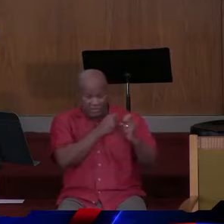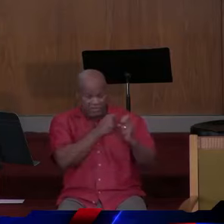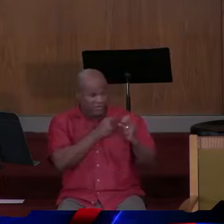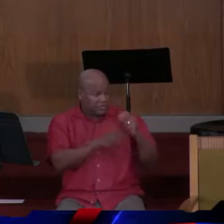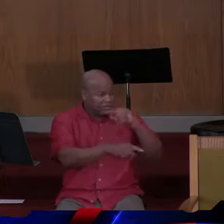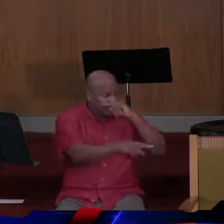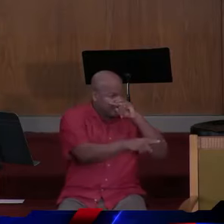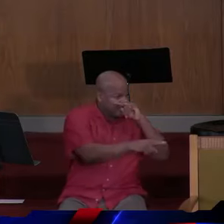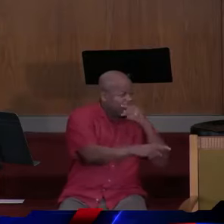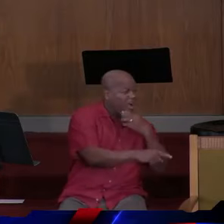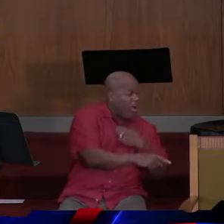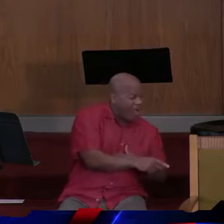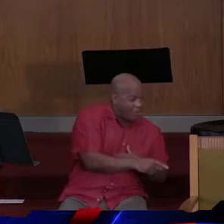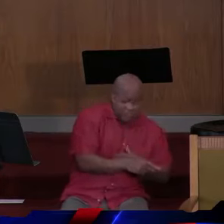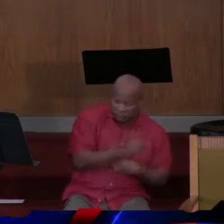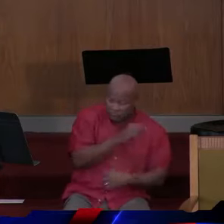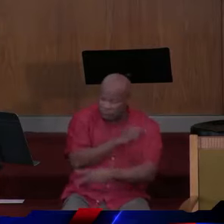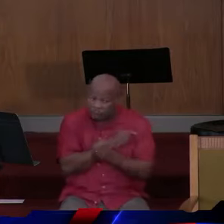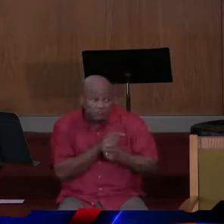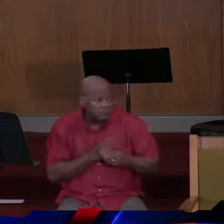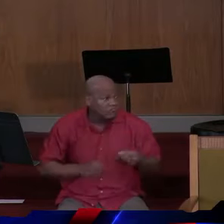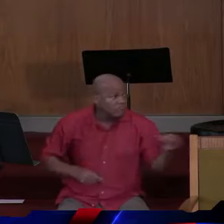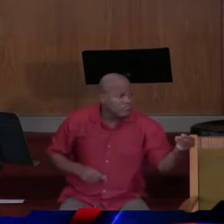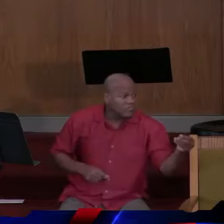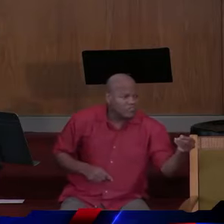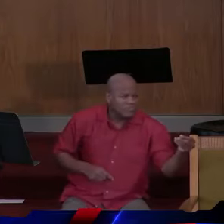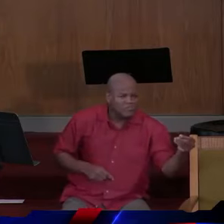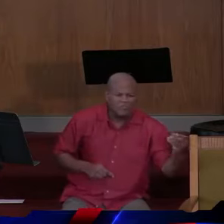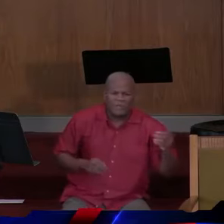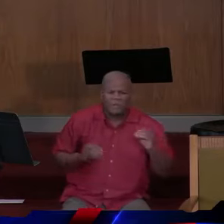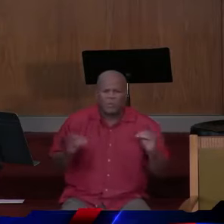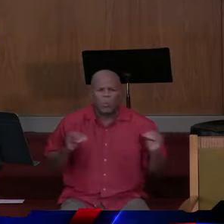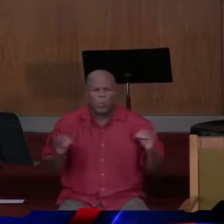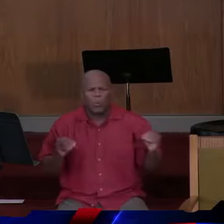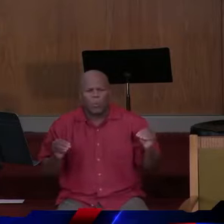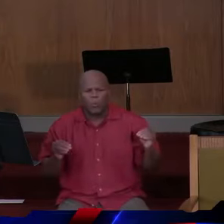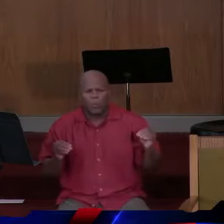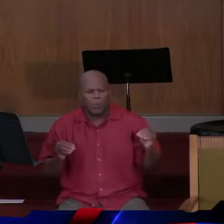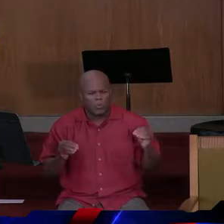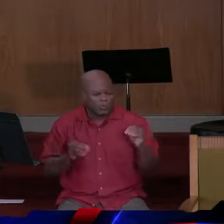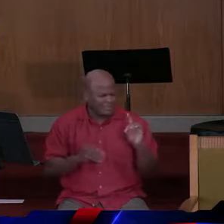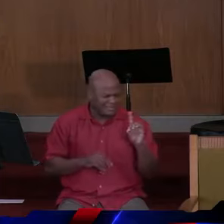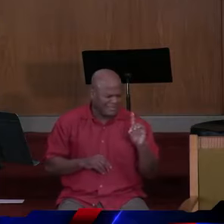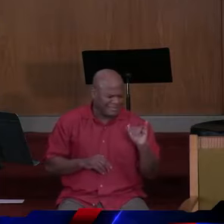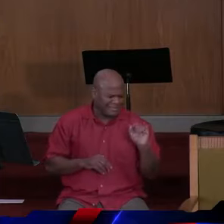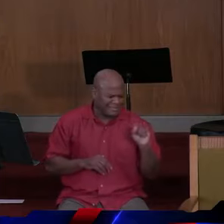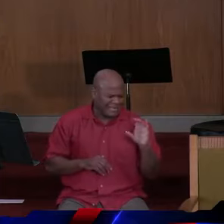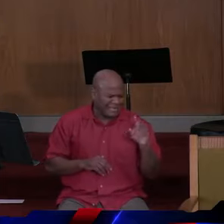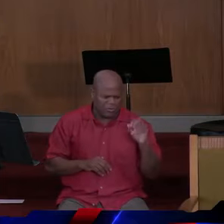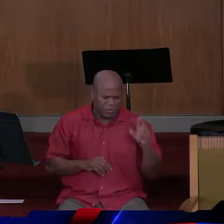child? There were no, what's it called? No disclaimers, no